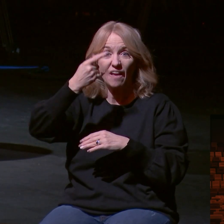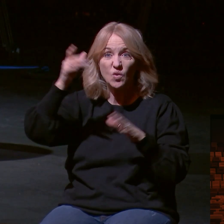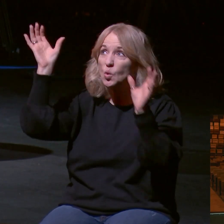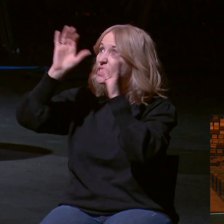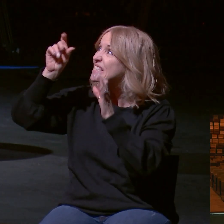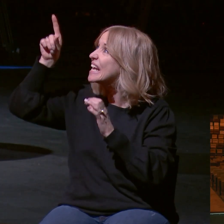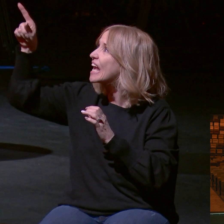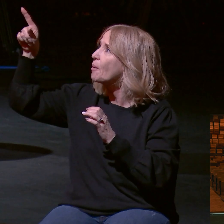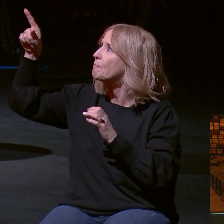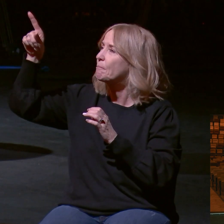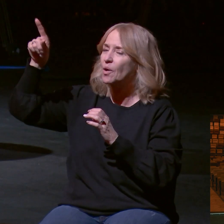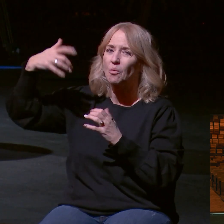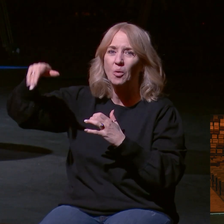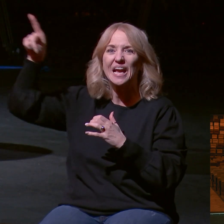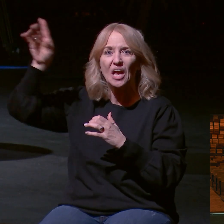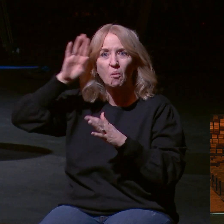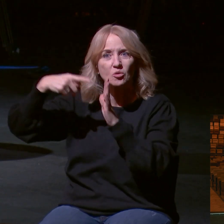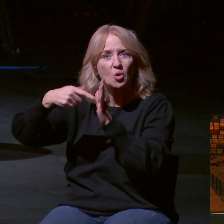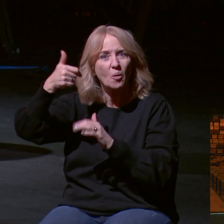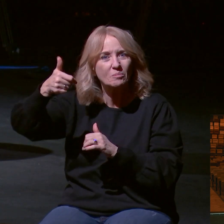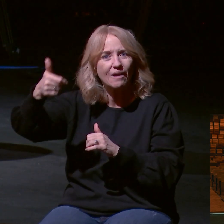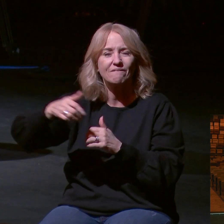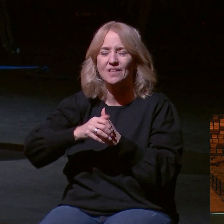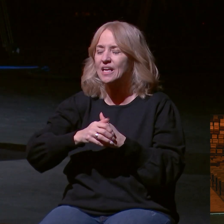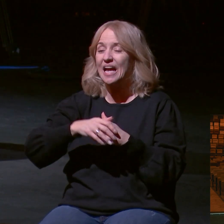Wow, what great plans are those? You know, the